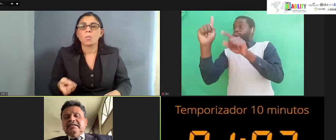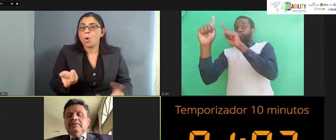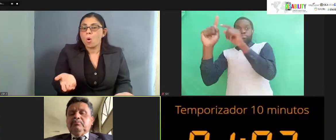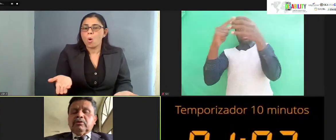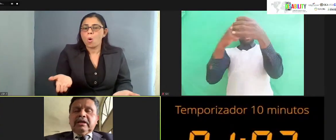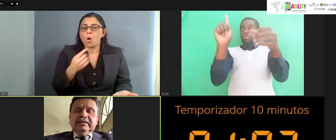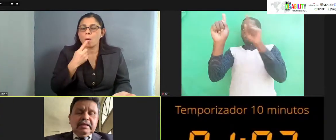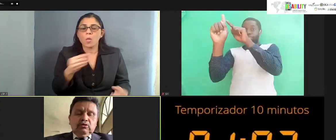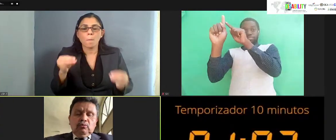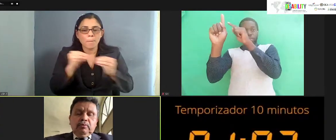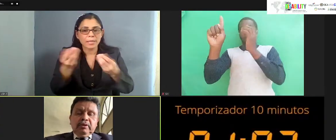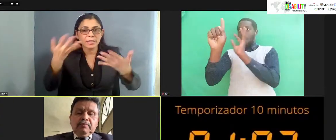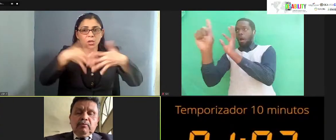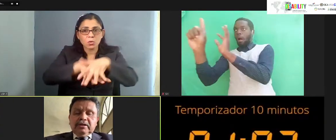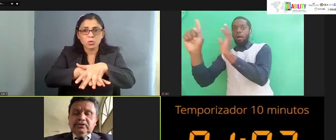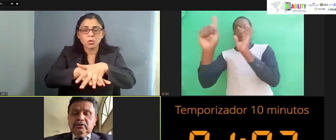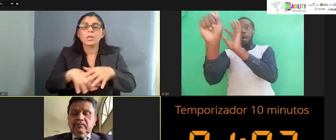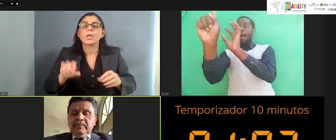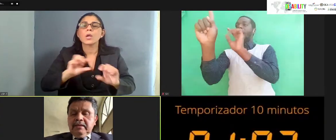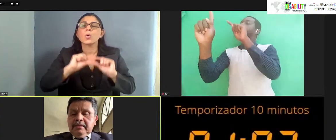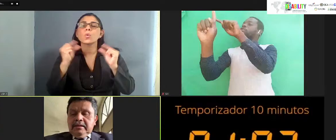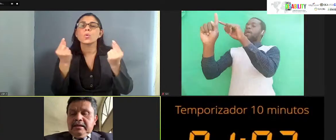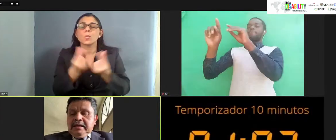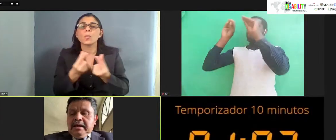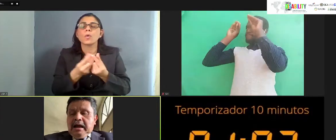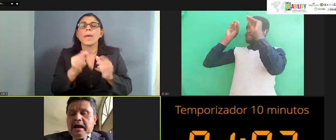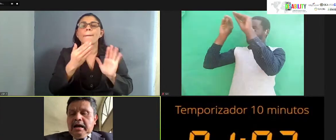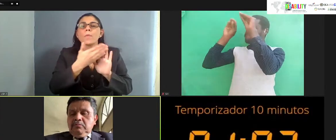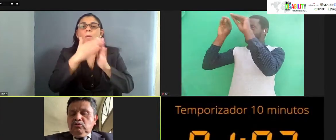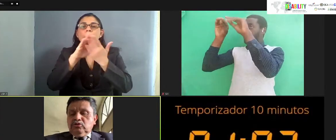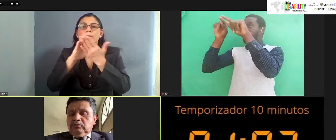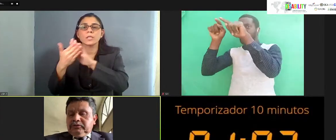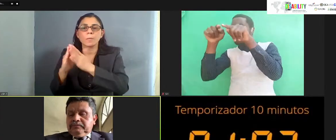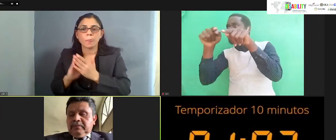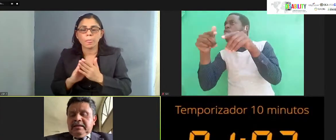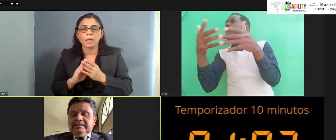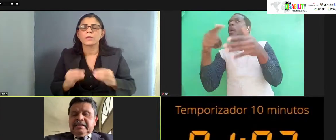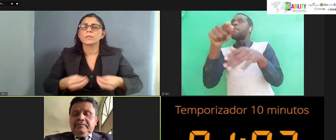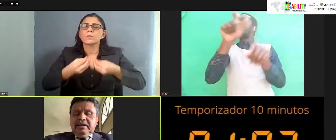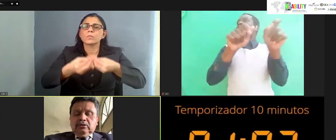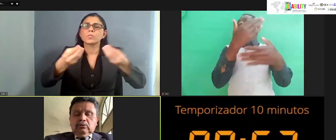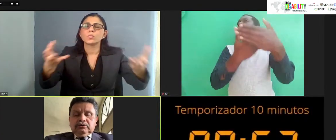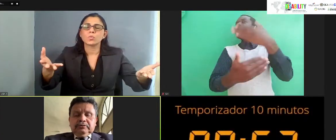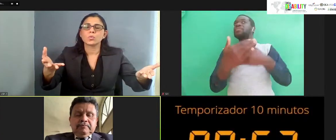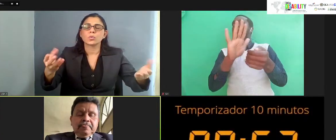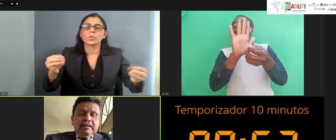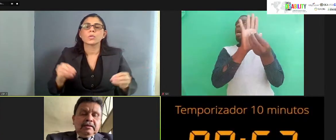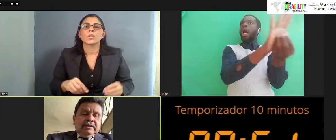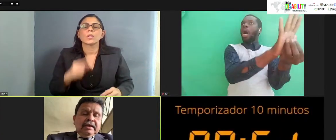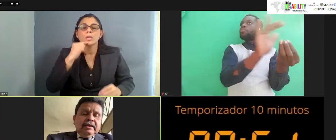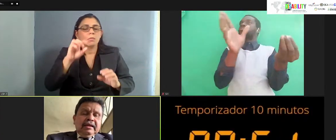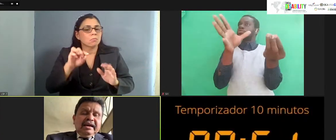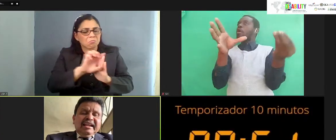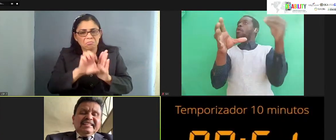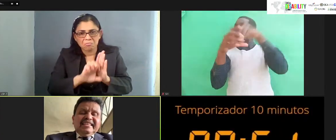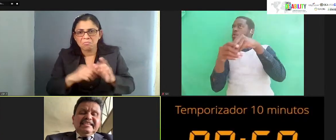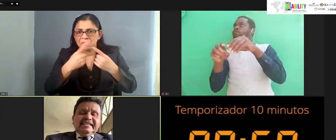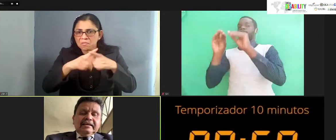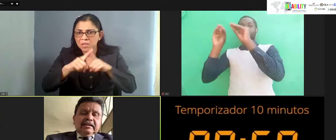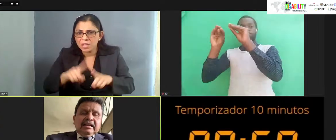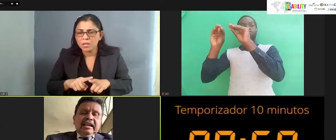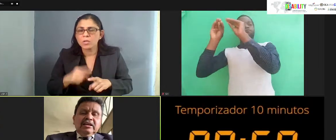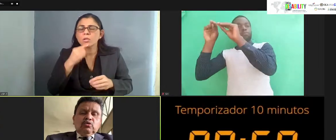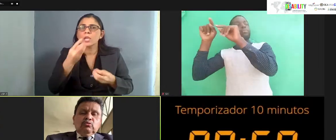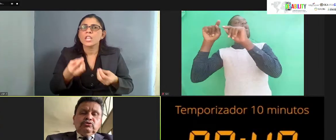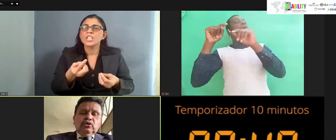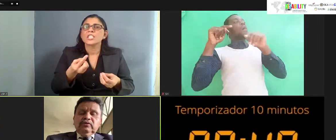effective actions to include this important no number of the population there are